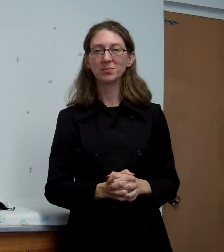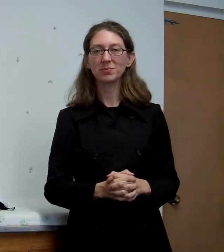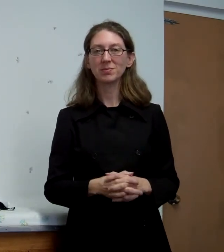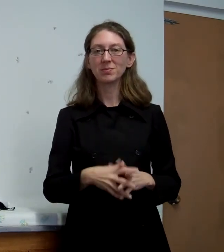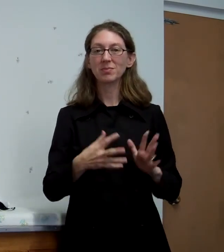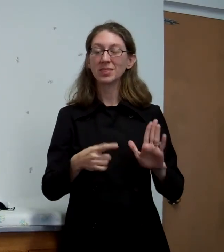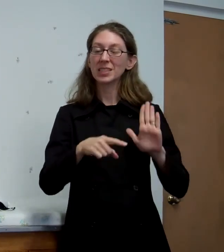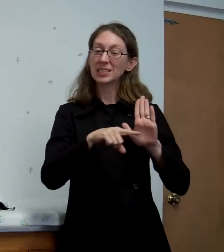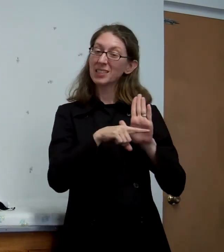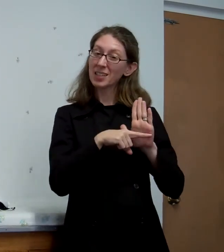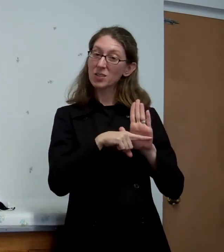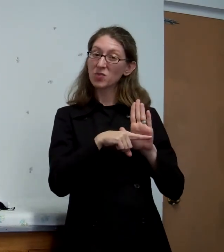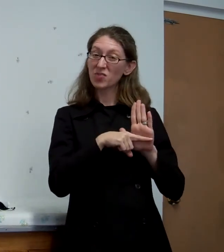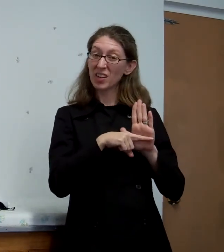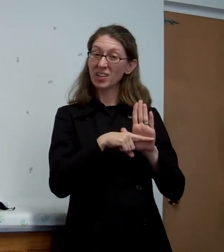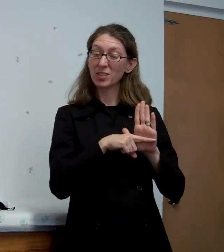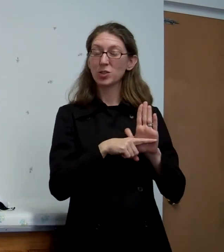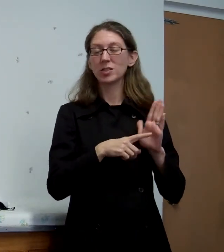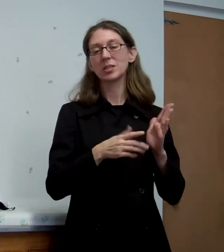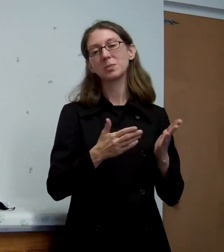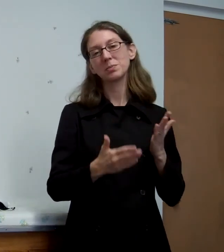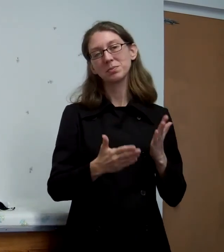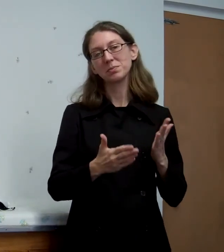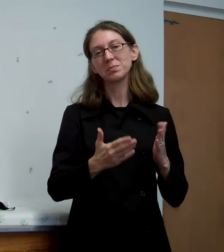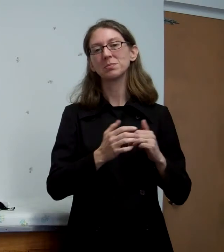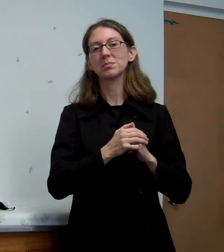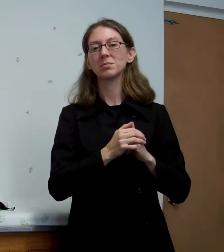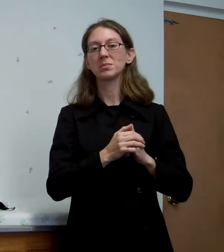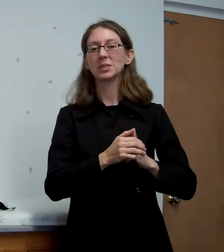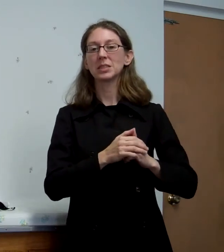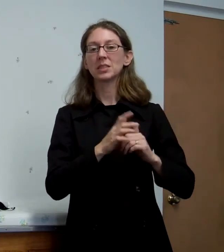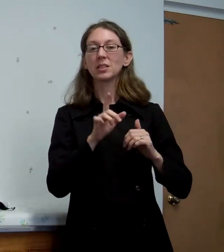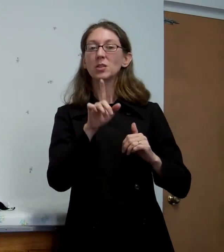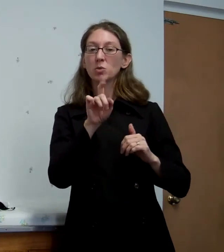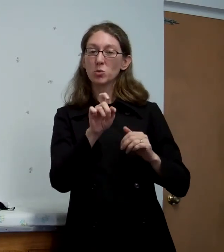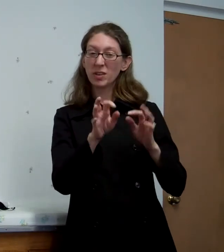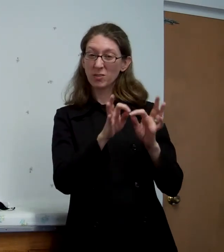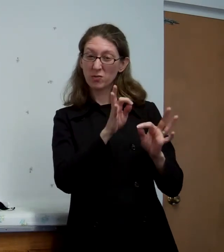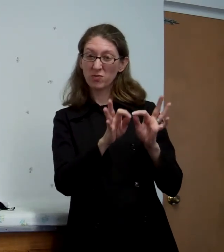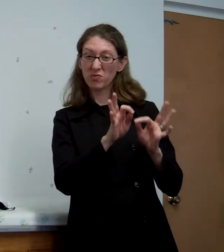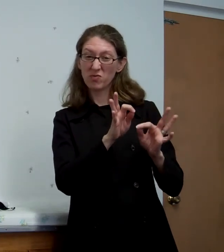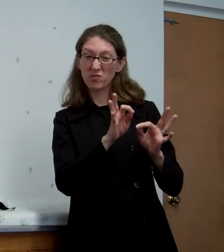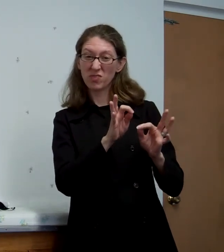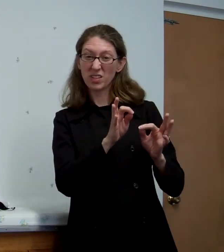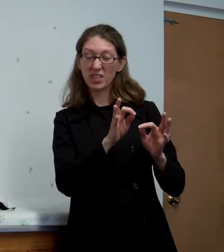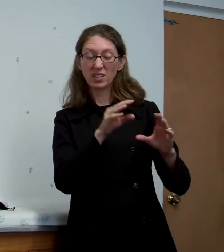Some disadvantages of pocket diapers are that they do require some assembly.